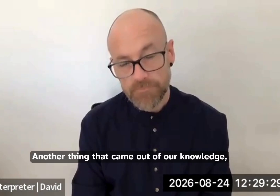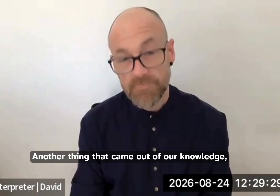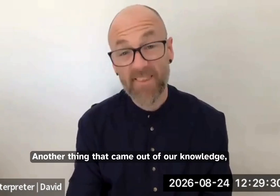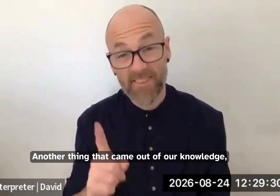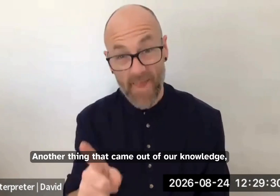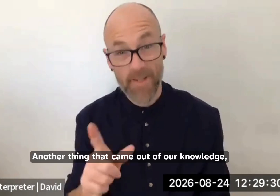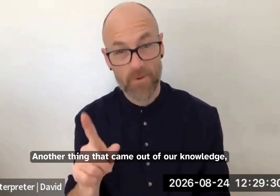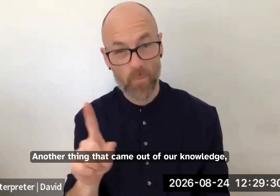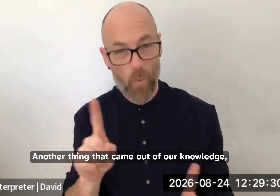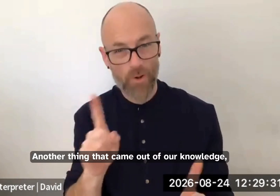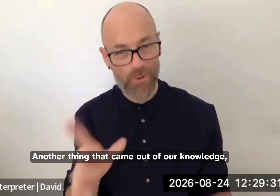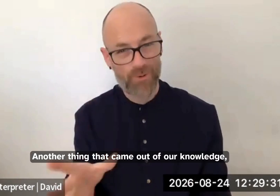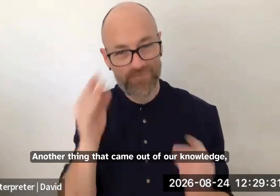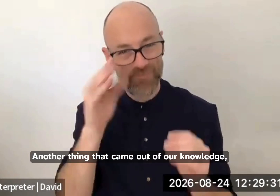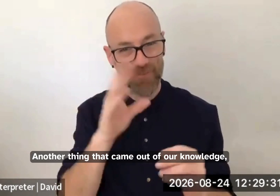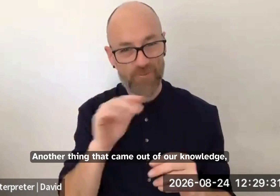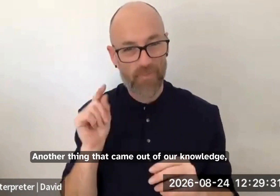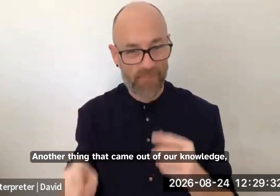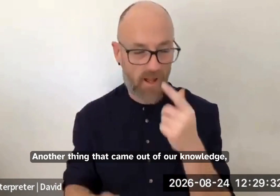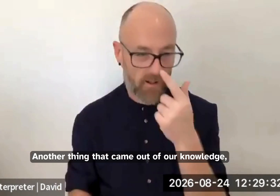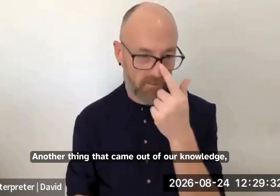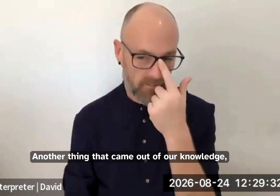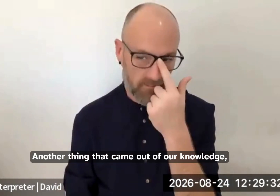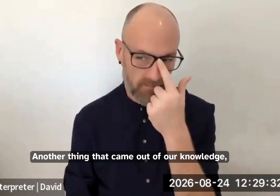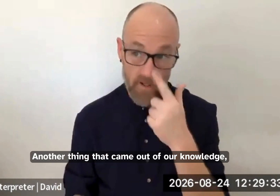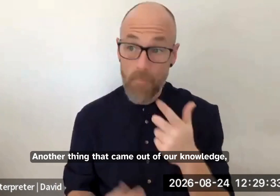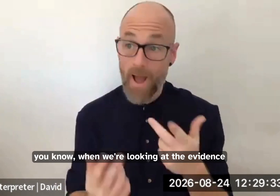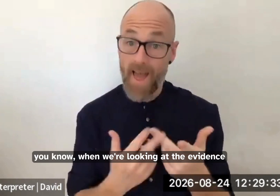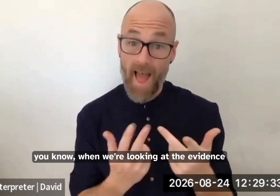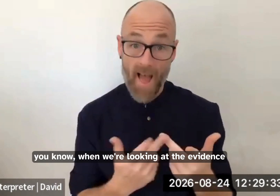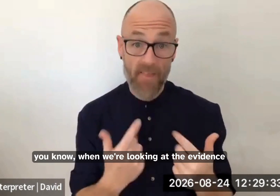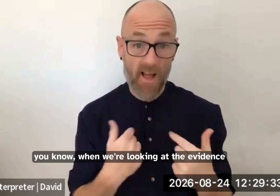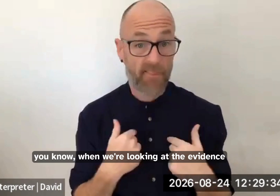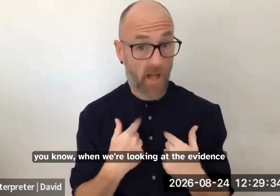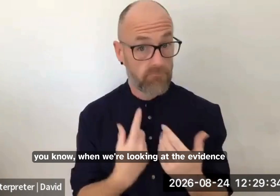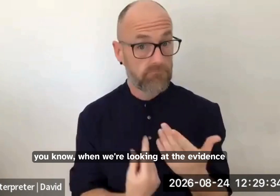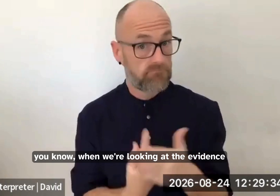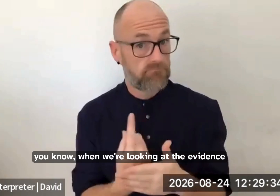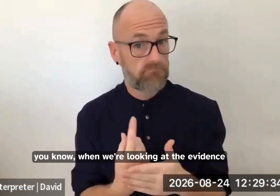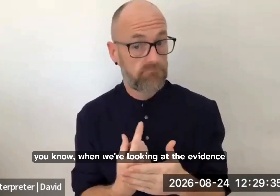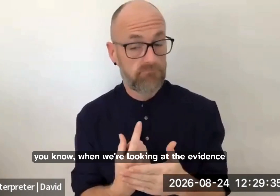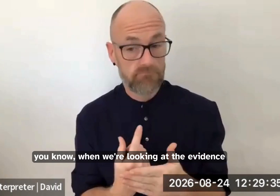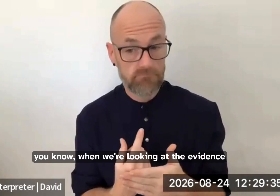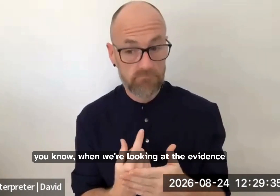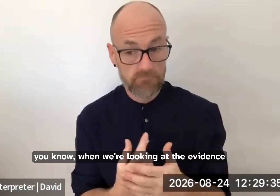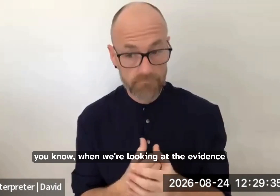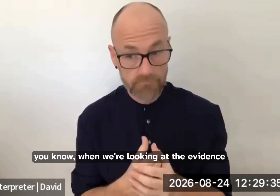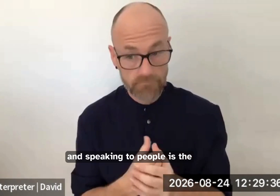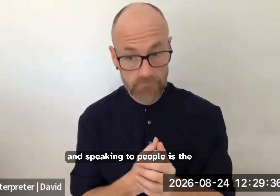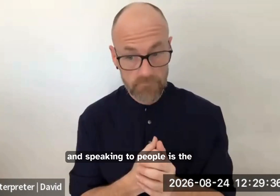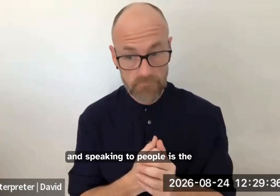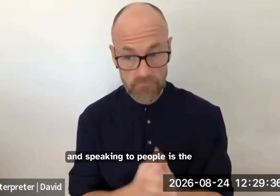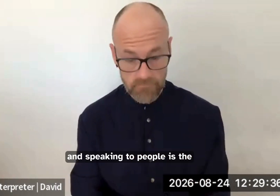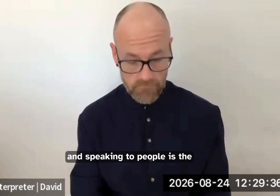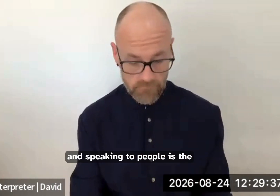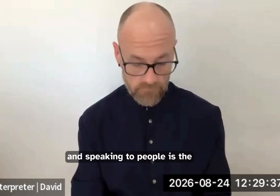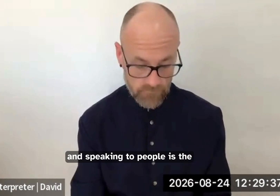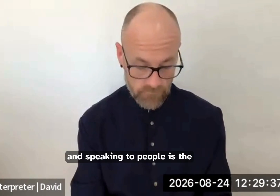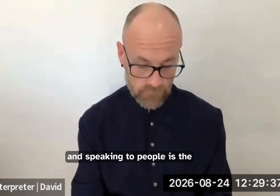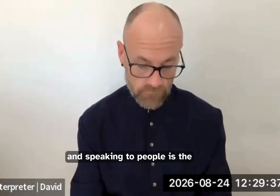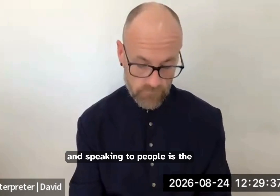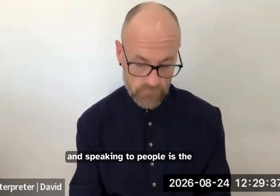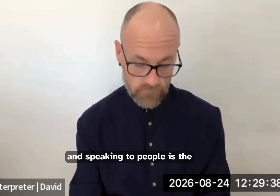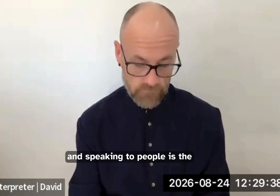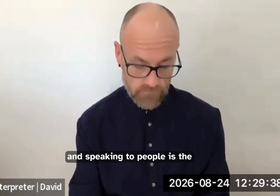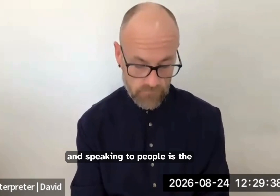Another thing that came out of our knowledge, when we're looking at the evidence and